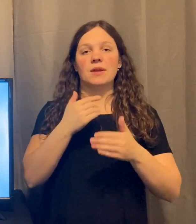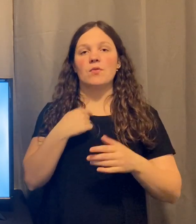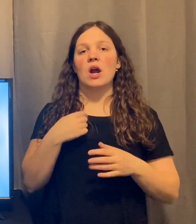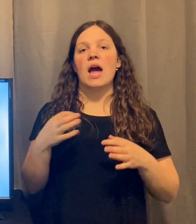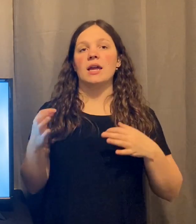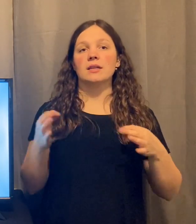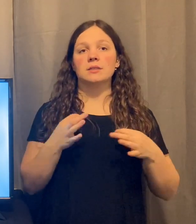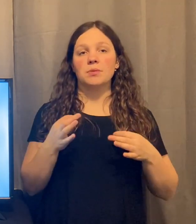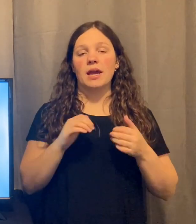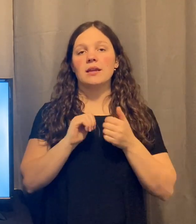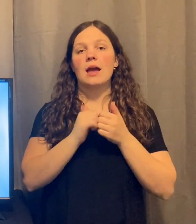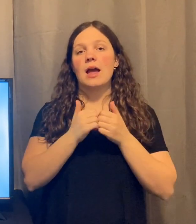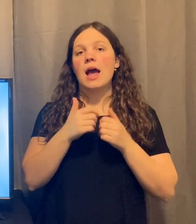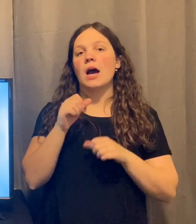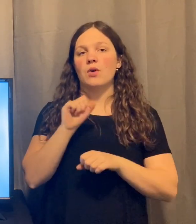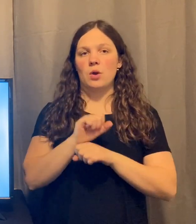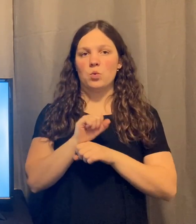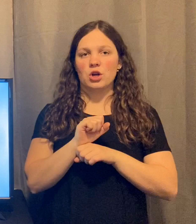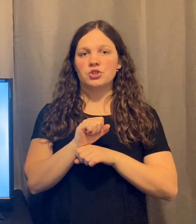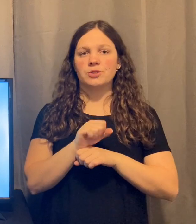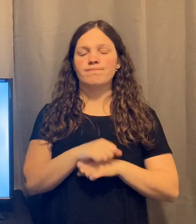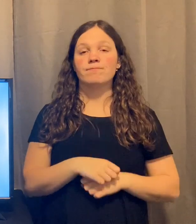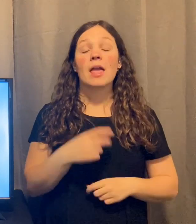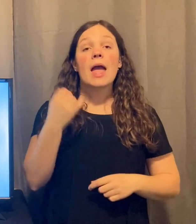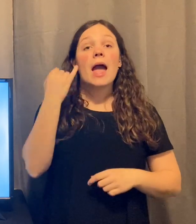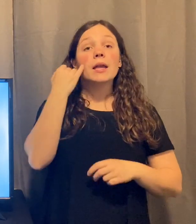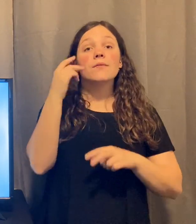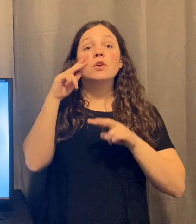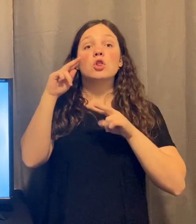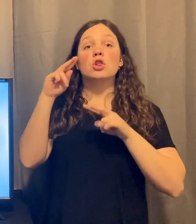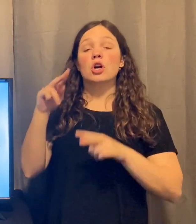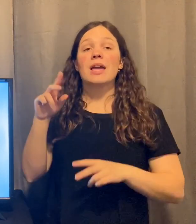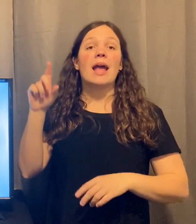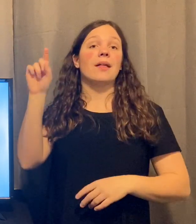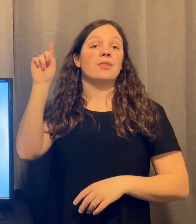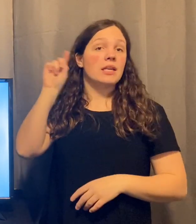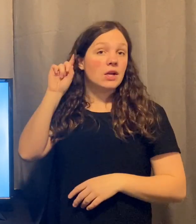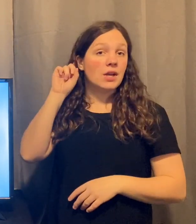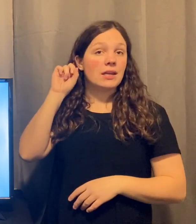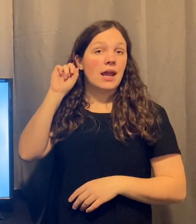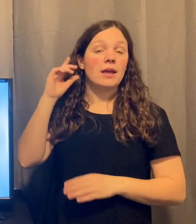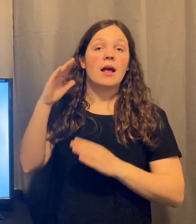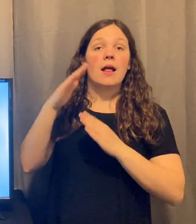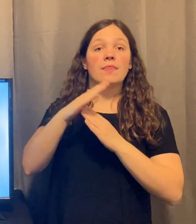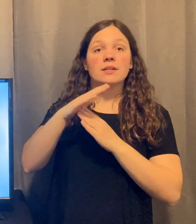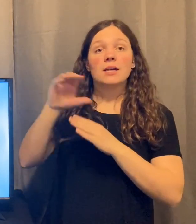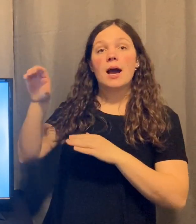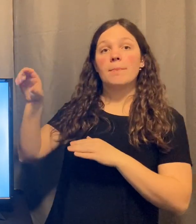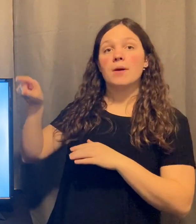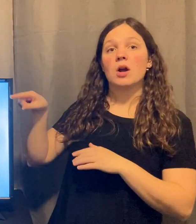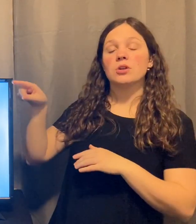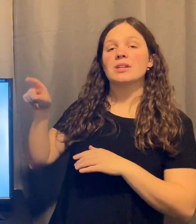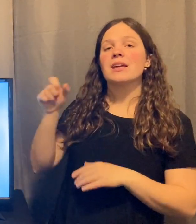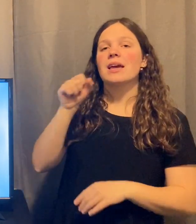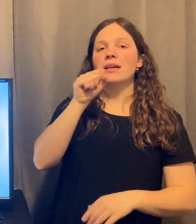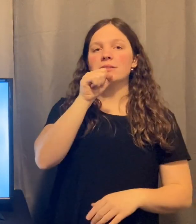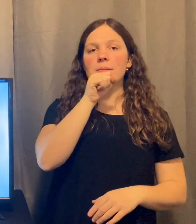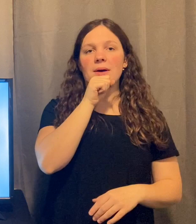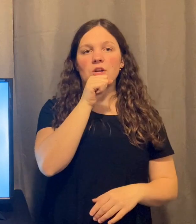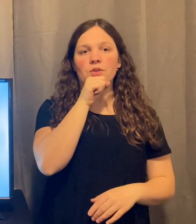before I explain how it works. If you look at the hearing aid, the top part is the